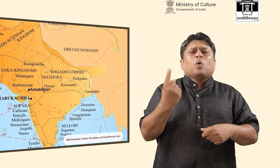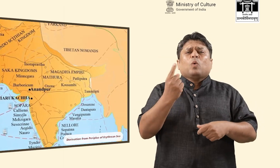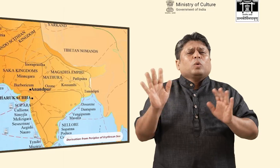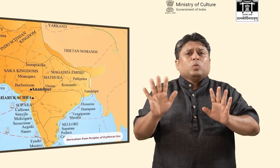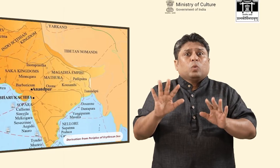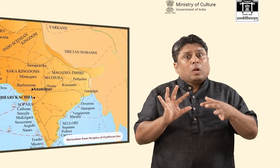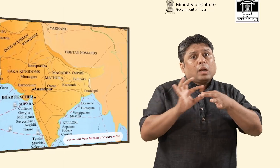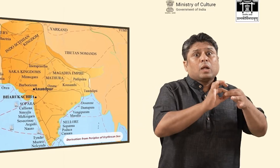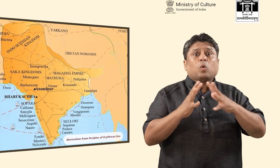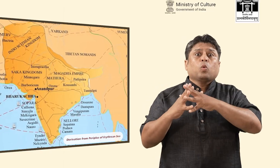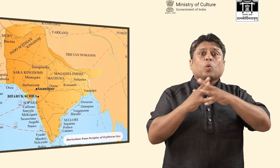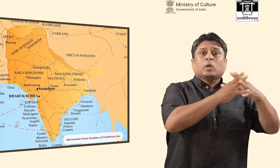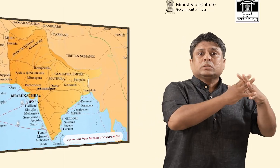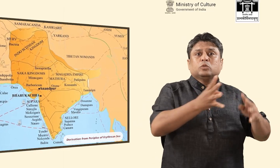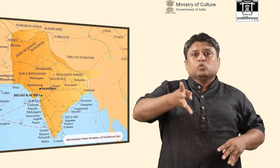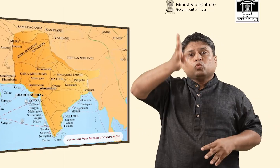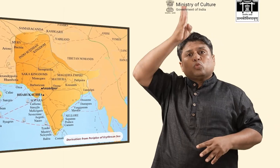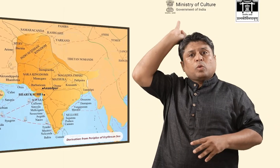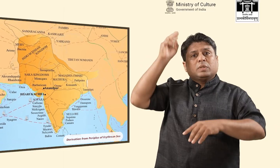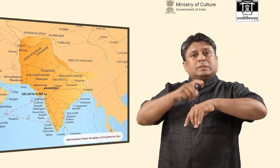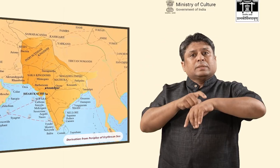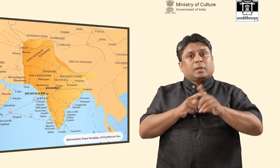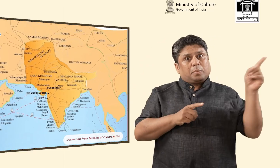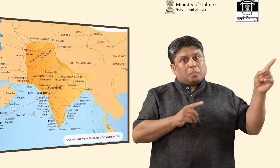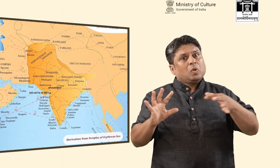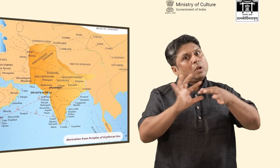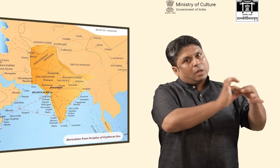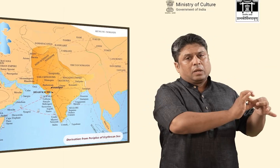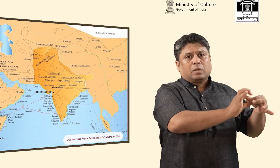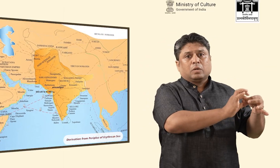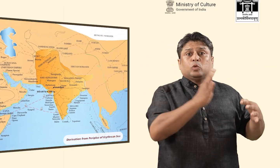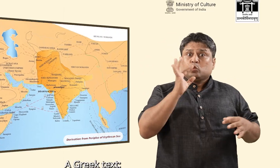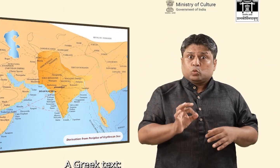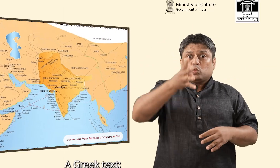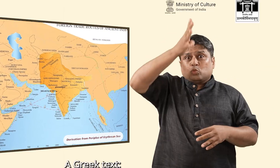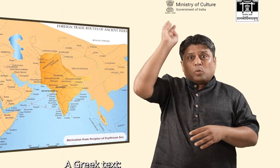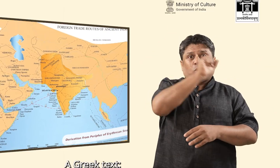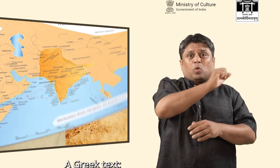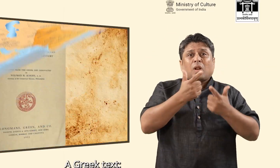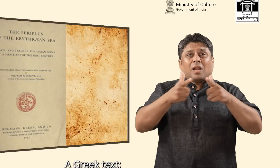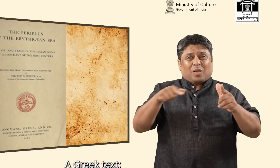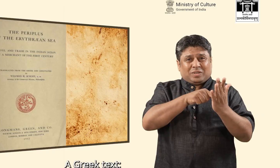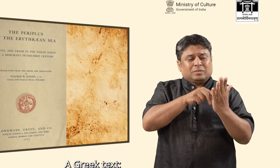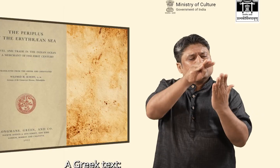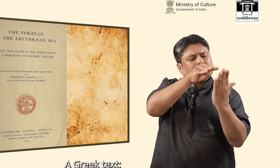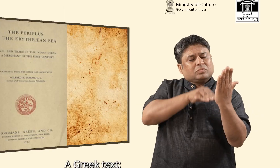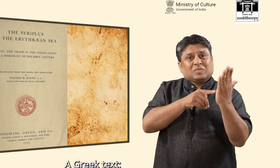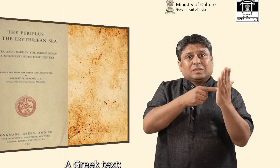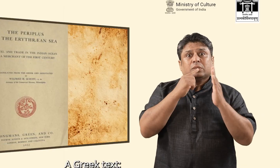This trade was not limited to India. It connected to the Roman world. A Greek text, the Periplus of the